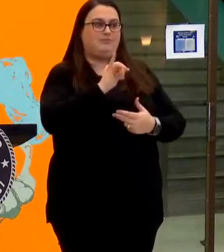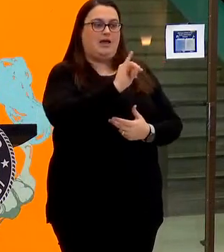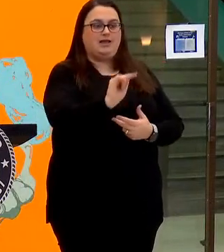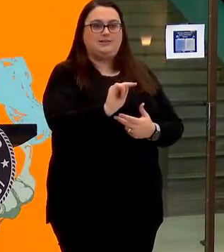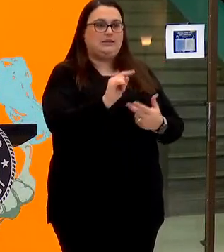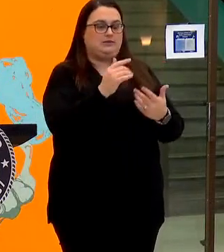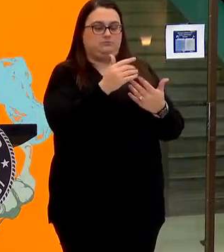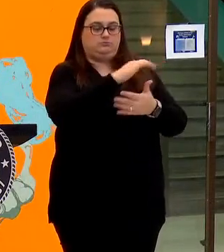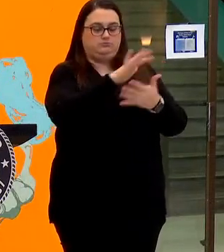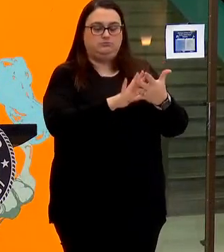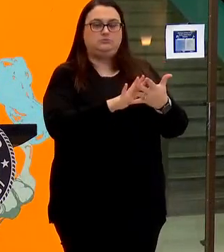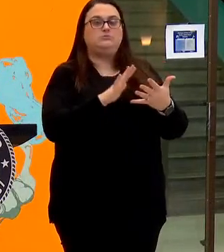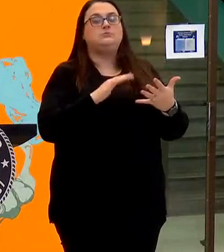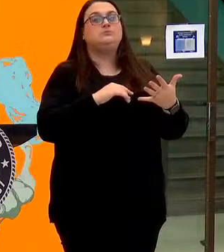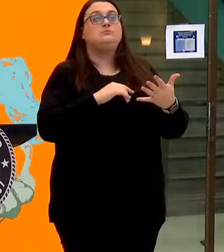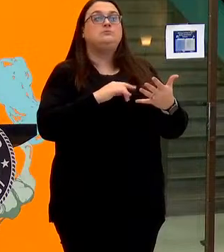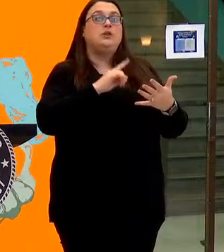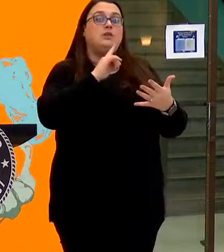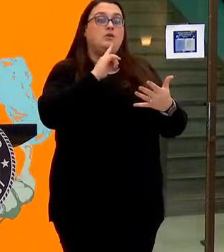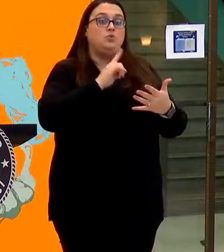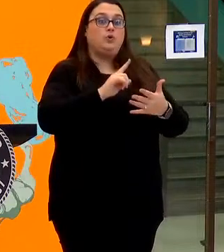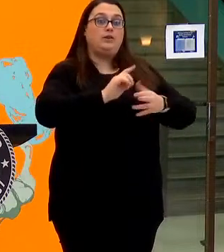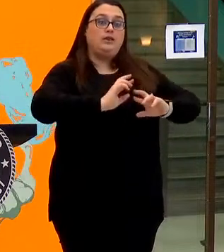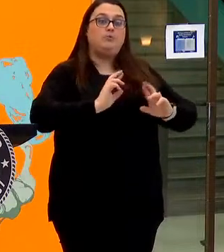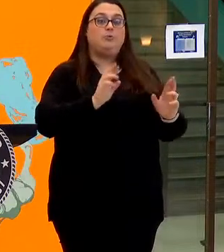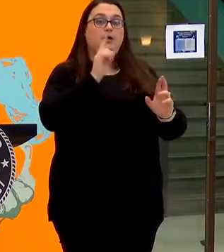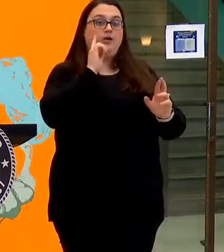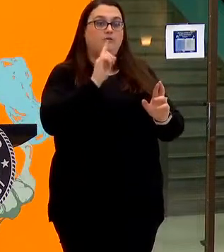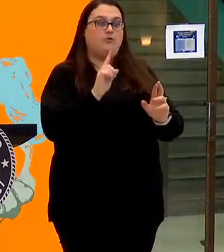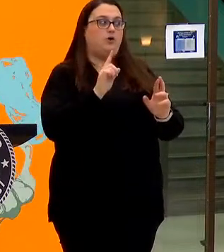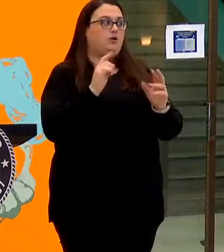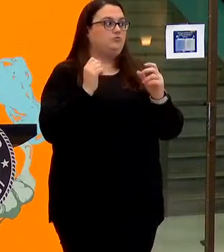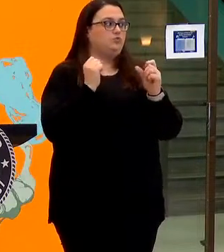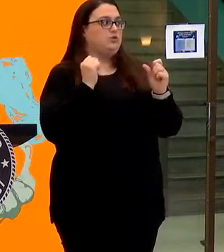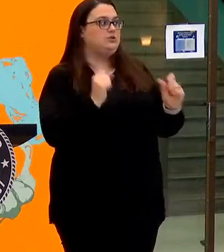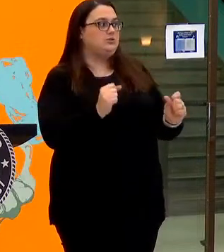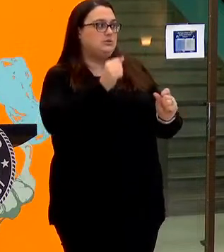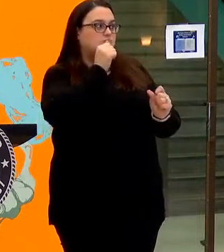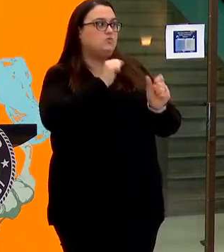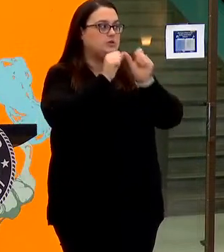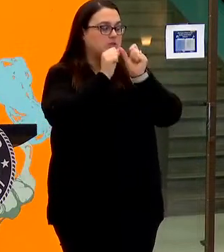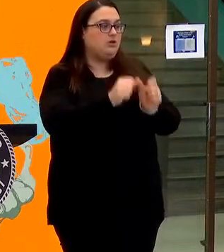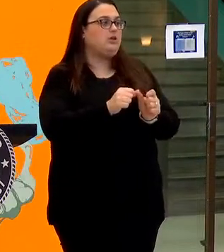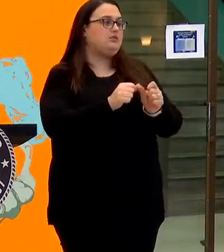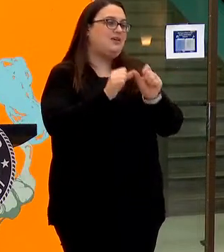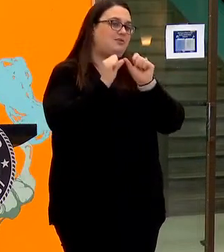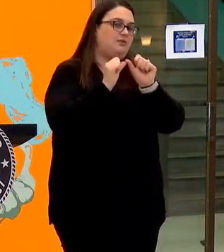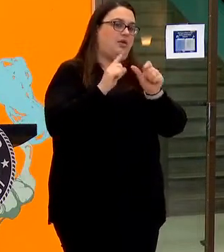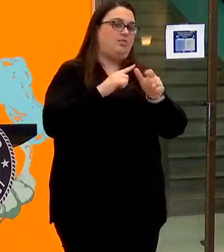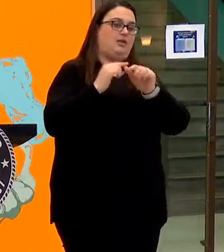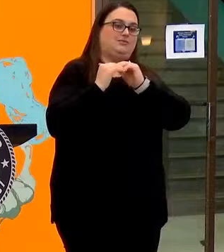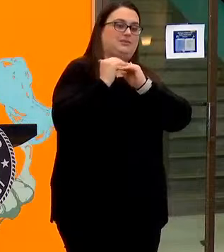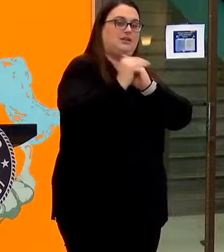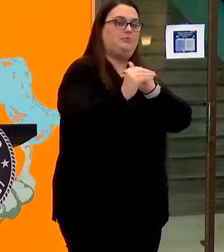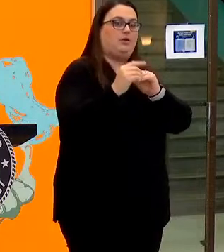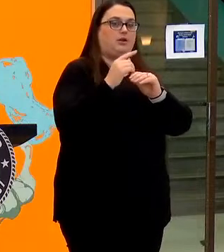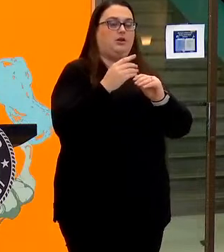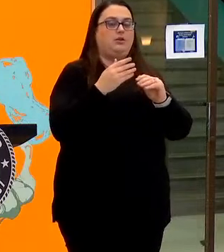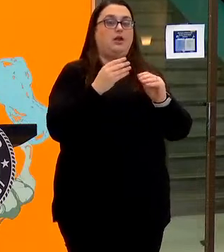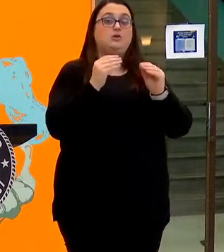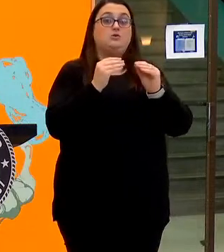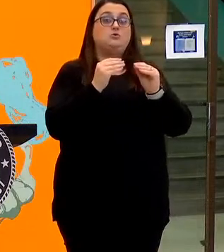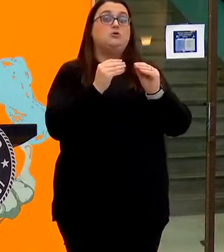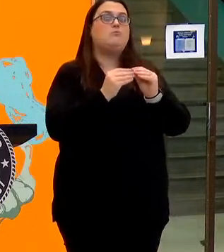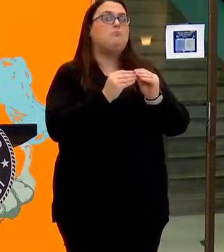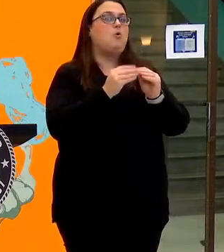technology, et cetera, and then really preparing for resilience and sustainability beyond this initial period. So more to